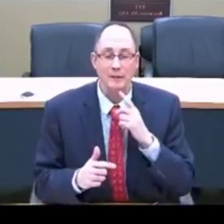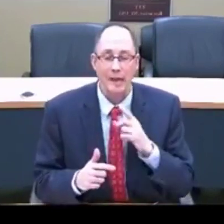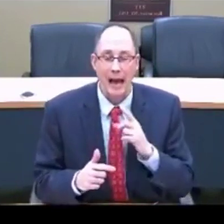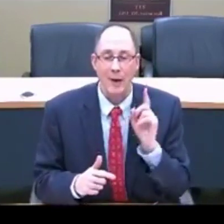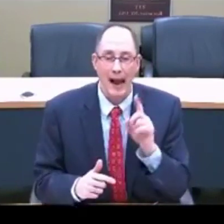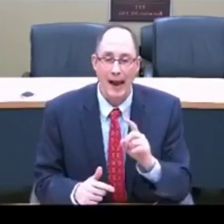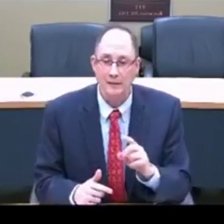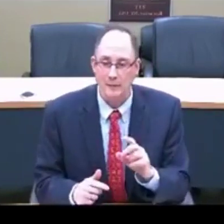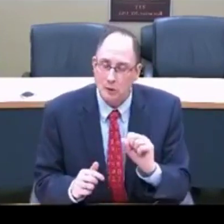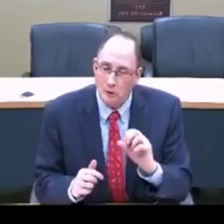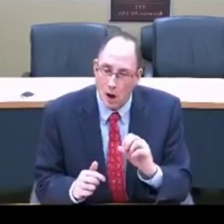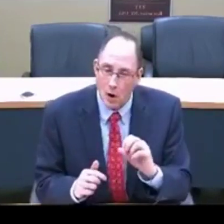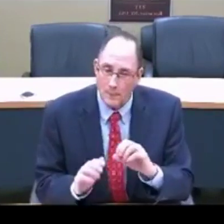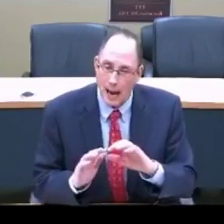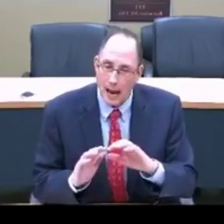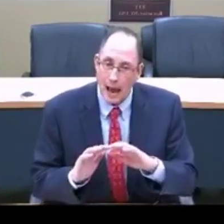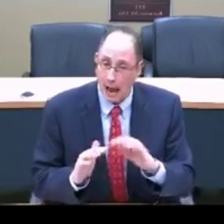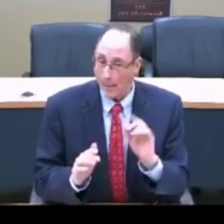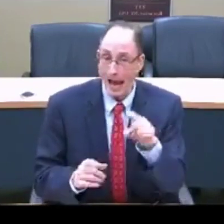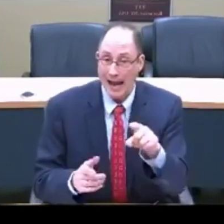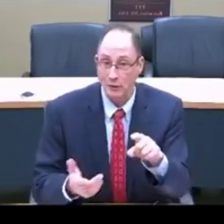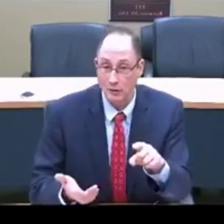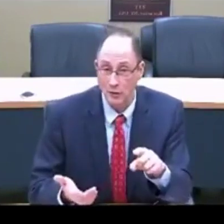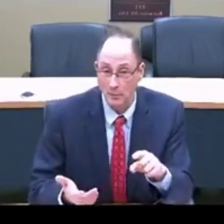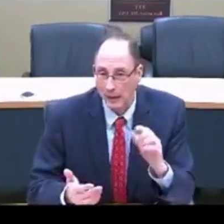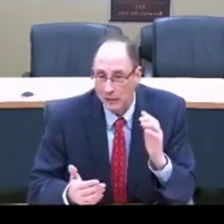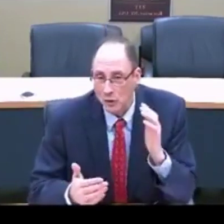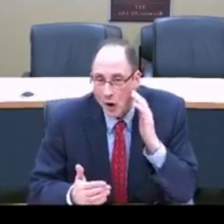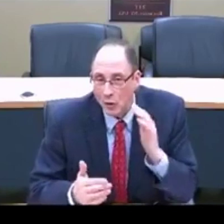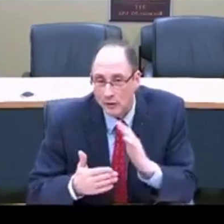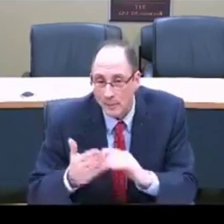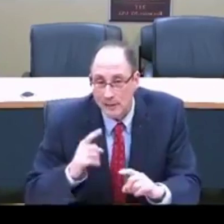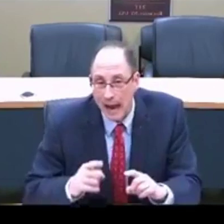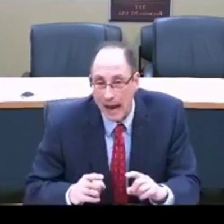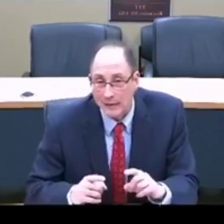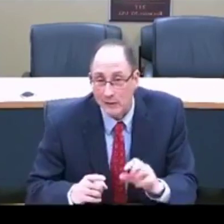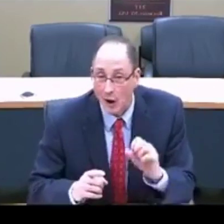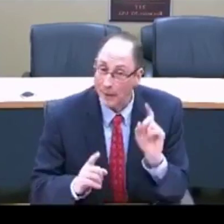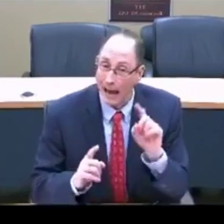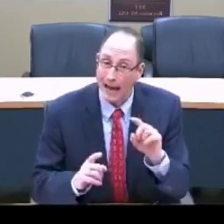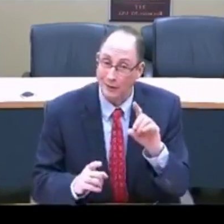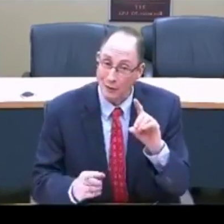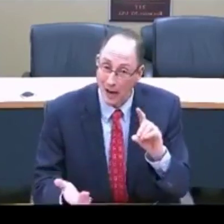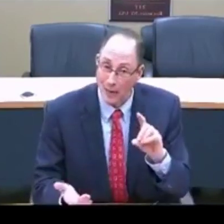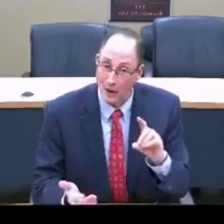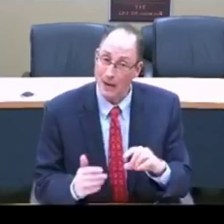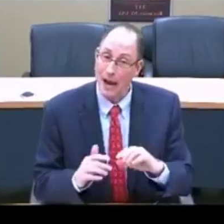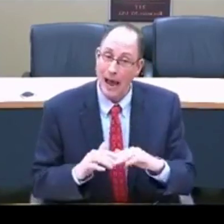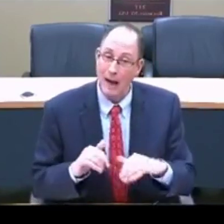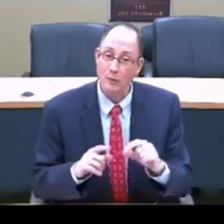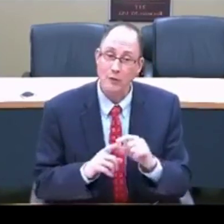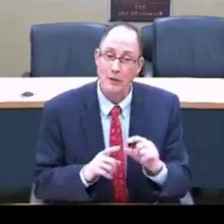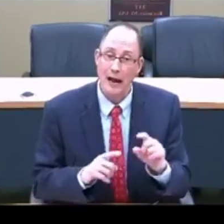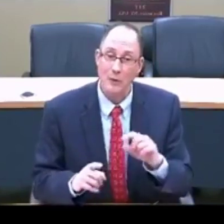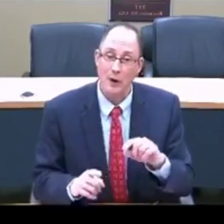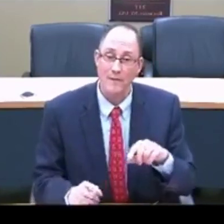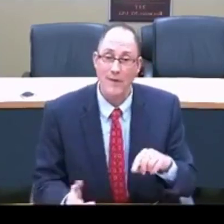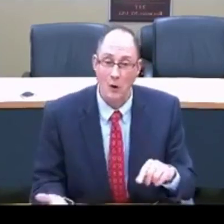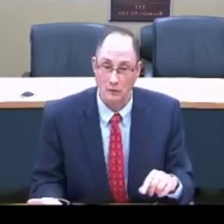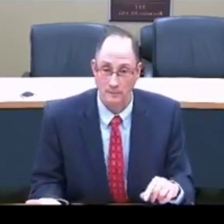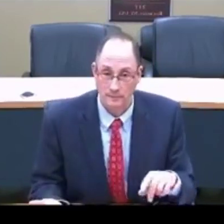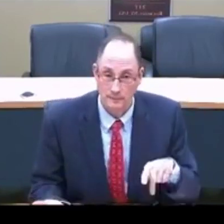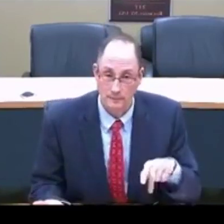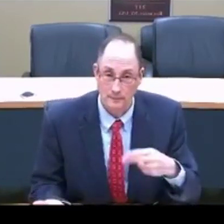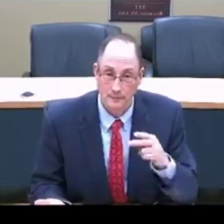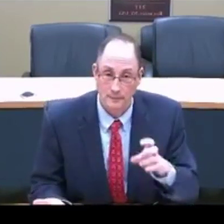was, I would ask him, so I'm going to ask you, because you know some sign. So I'm going to ask you, Debra, how would you sign the word phone?